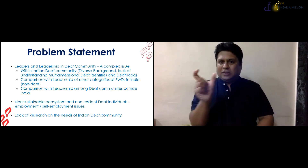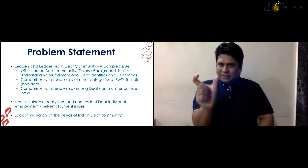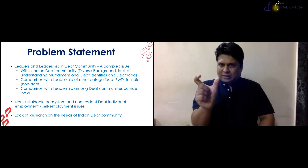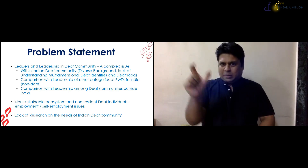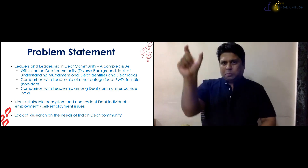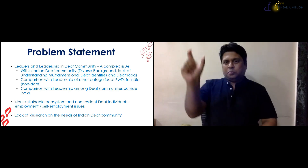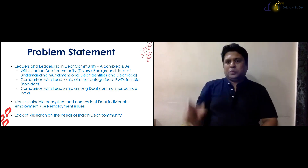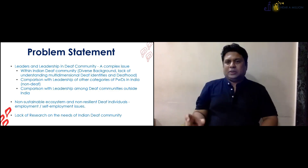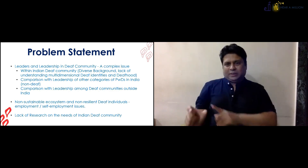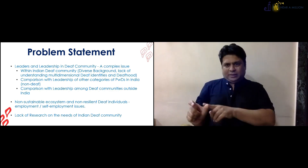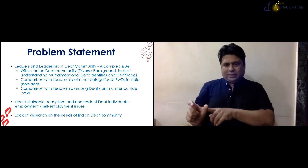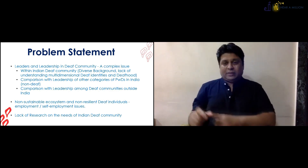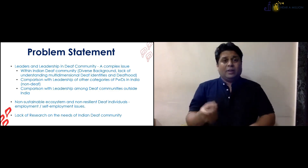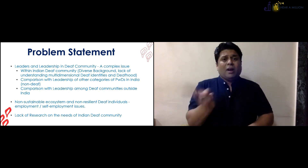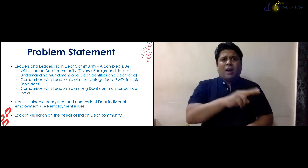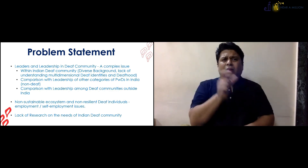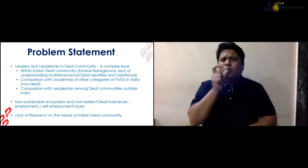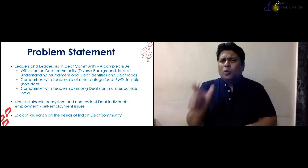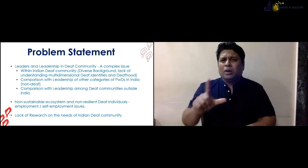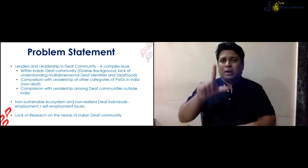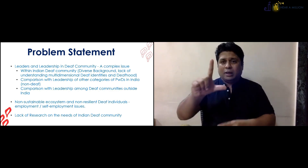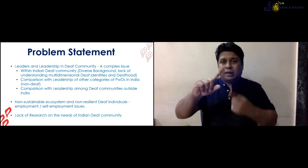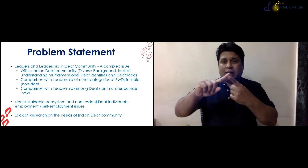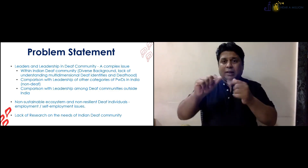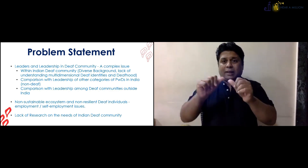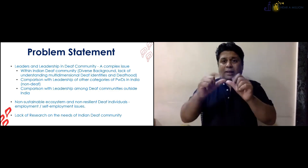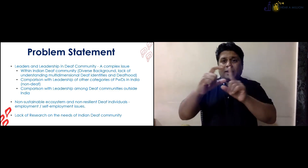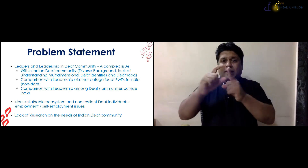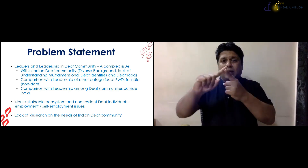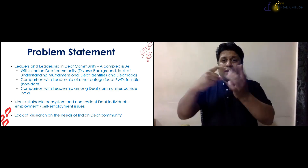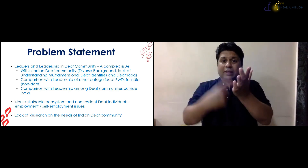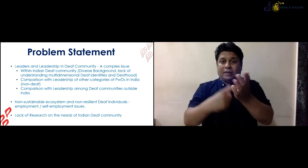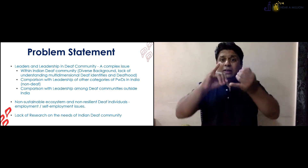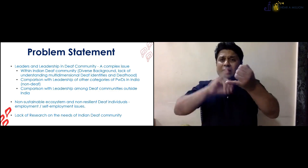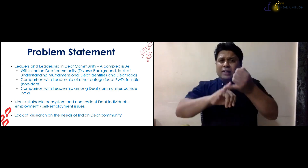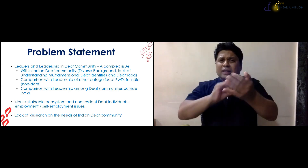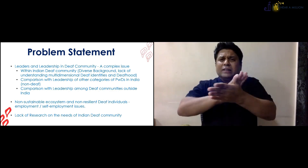So this word leadership, right? This person, this leader,